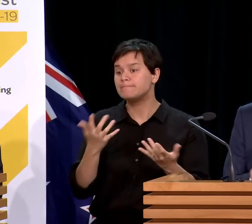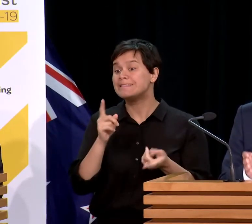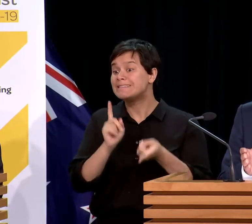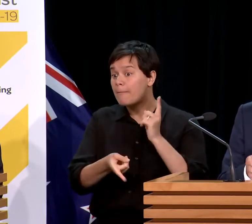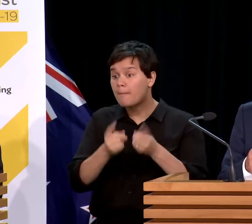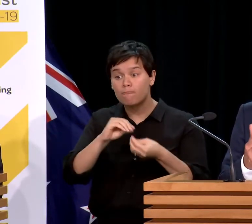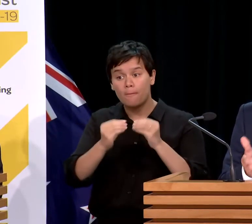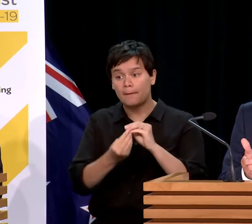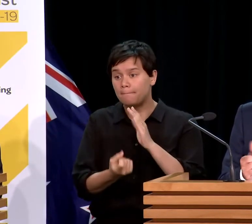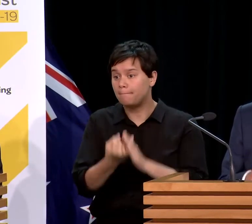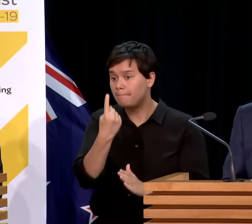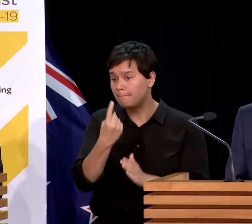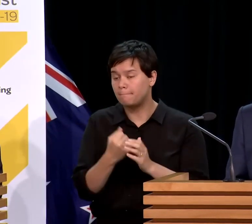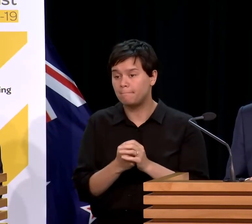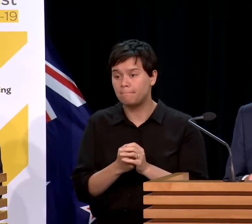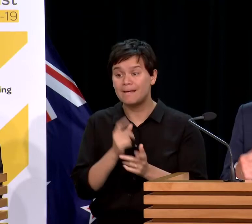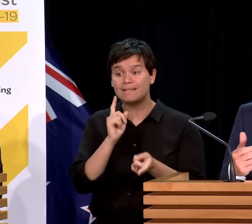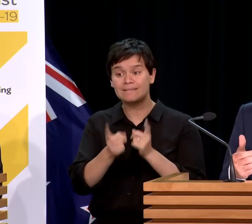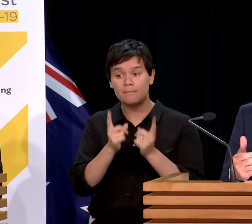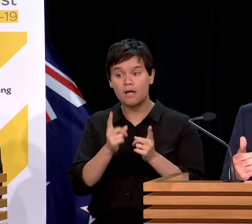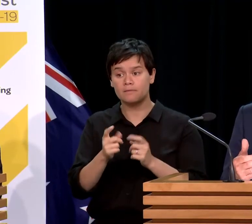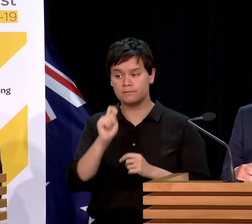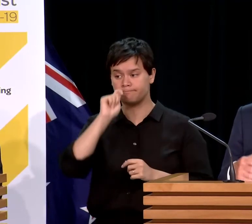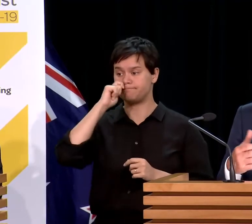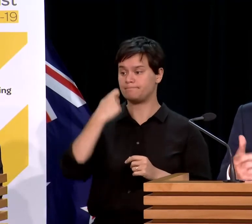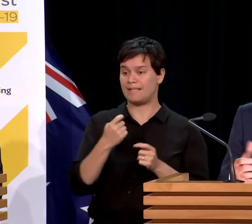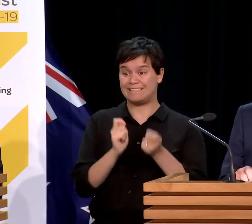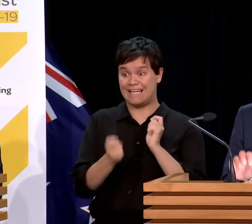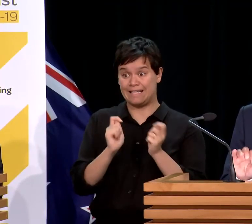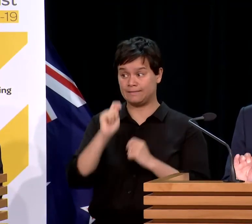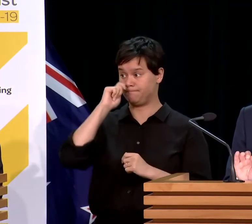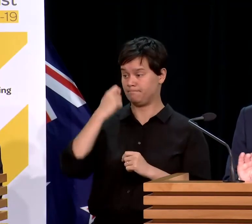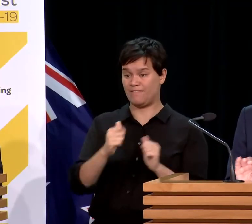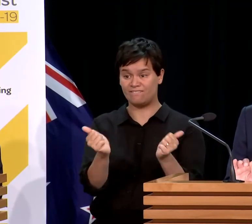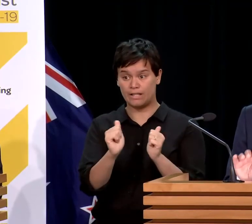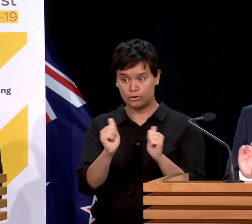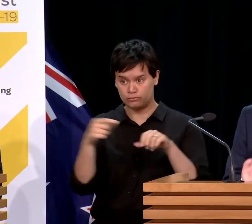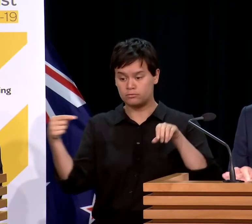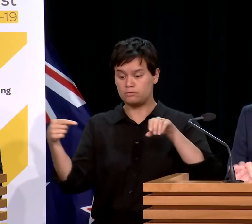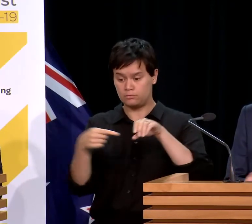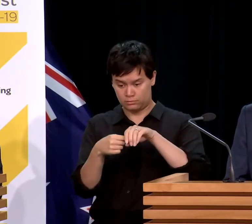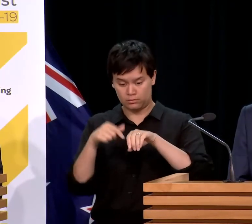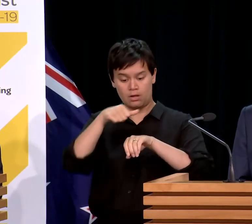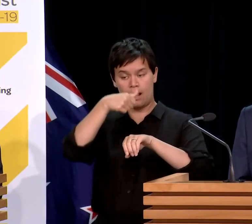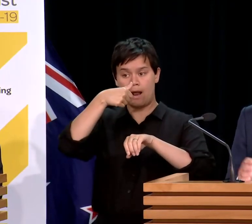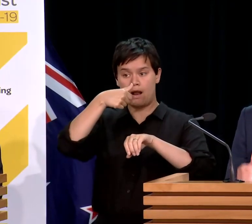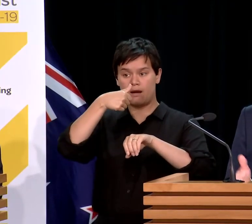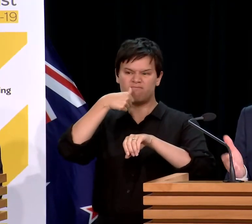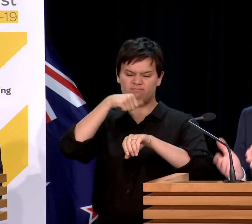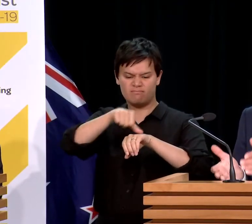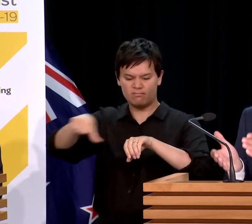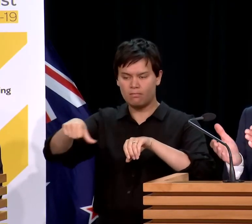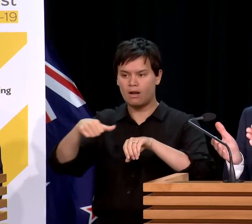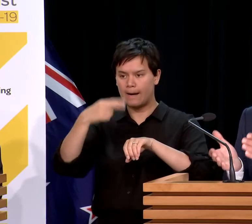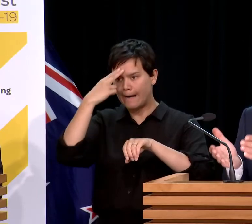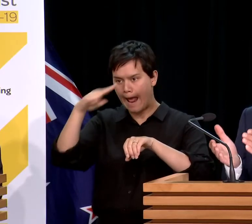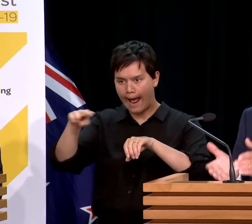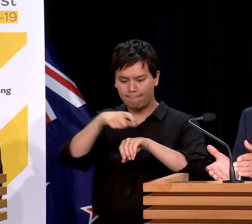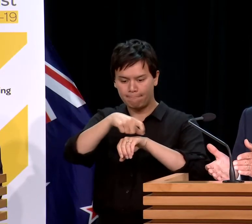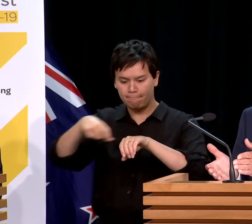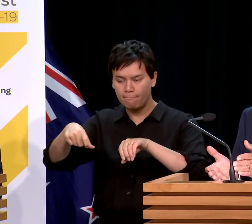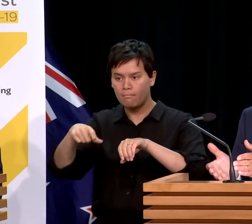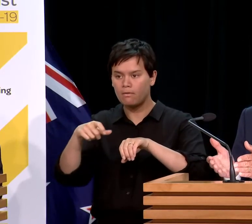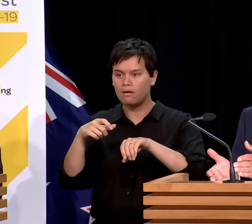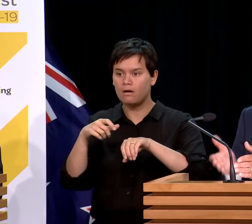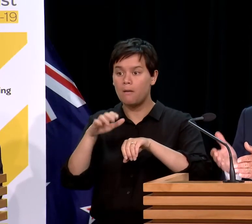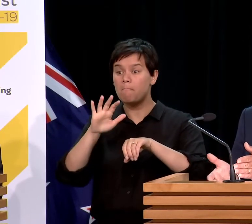of labelling a sample or data entry, it may have been just one figure that was incorrect, and therefore, and the lab have very